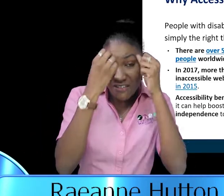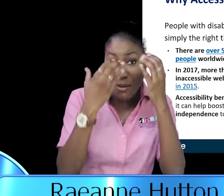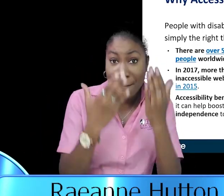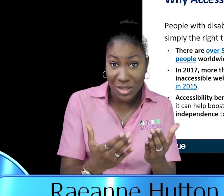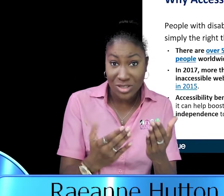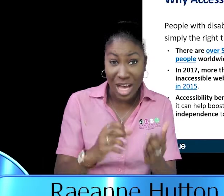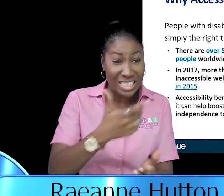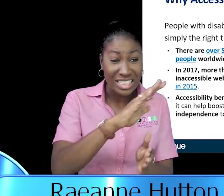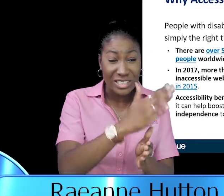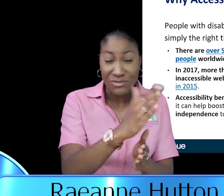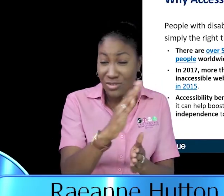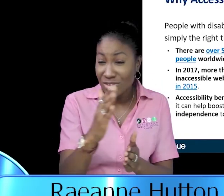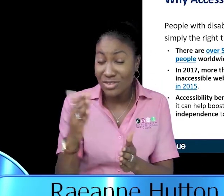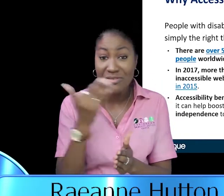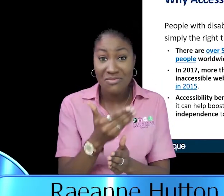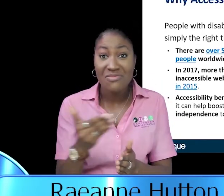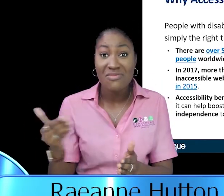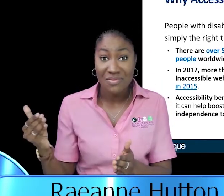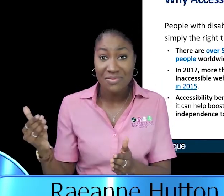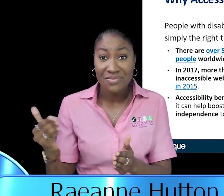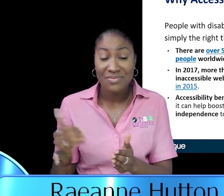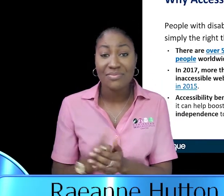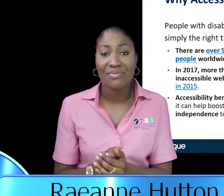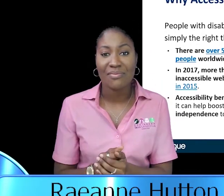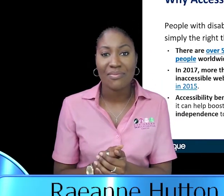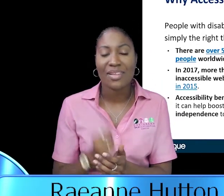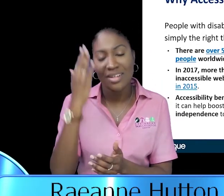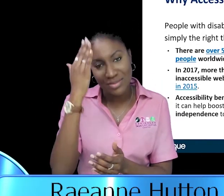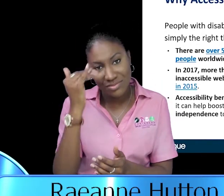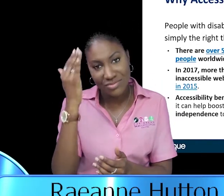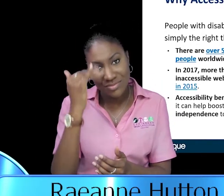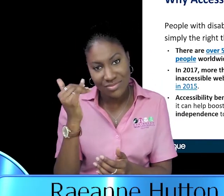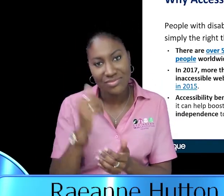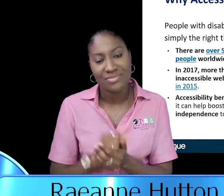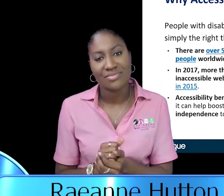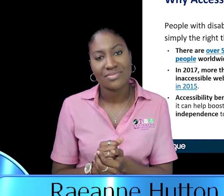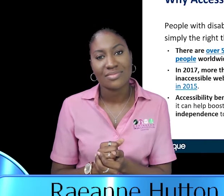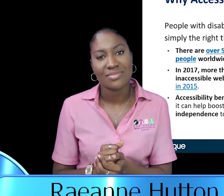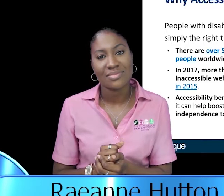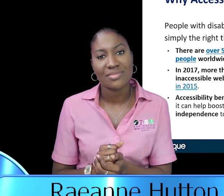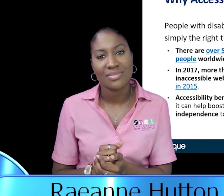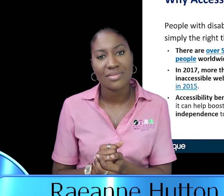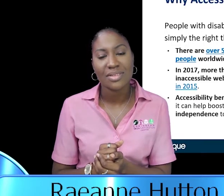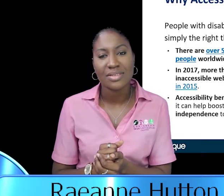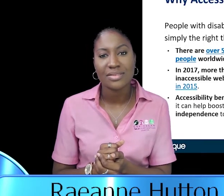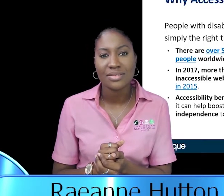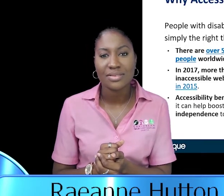information is becoming pretty much indispensable, and because of that, it's